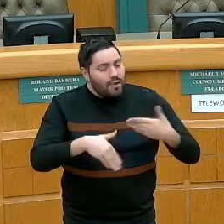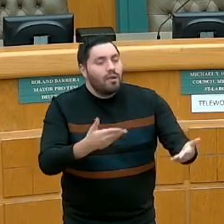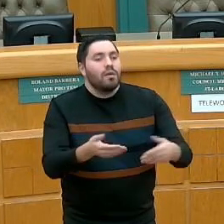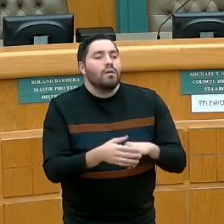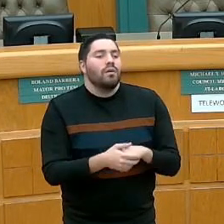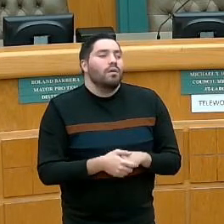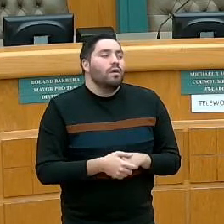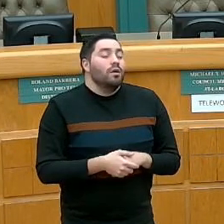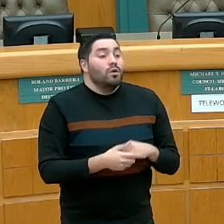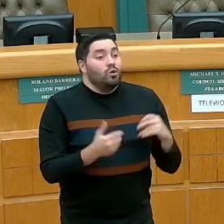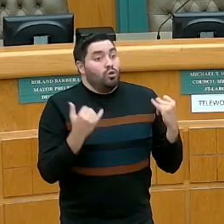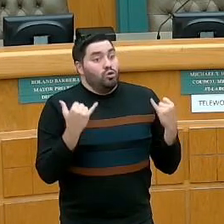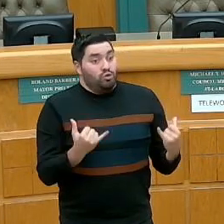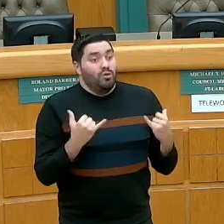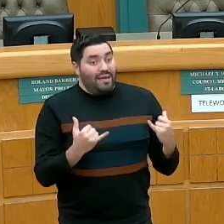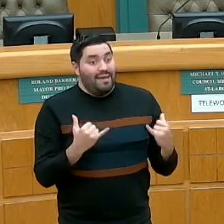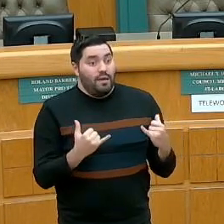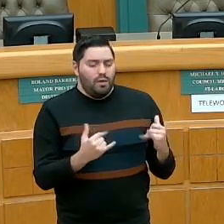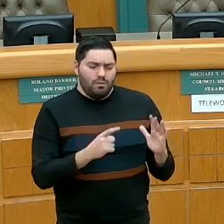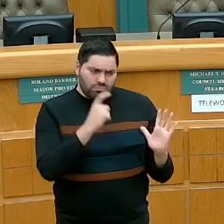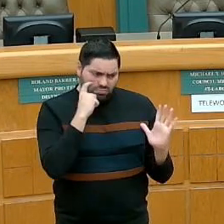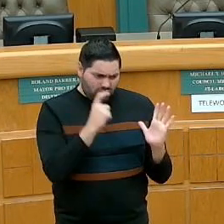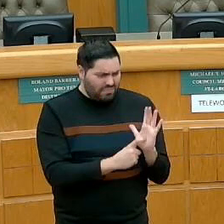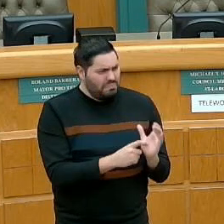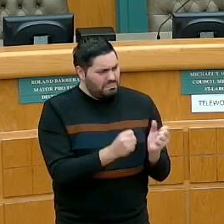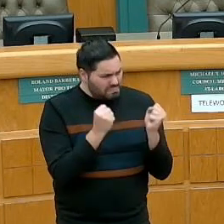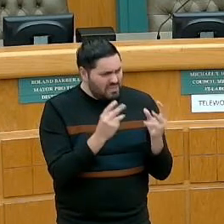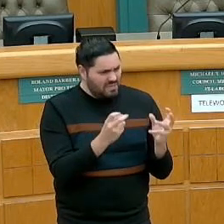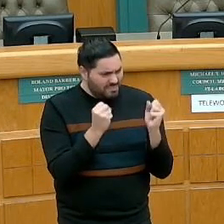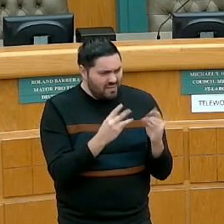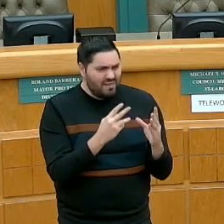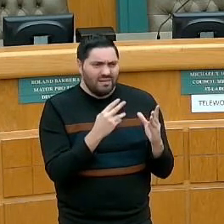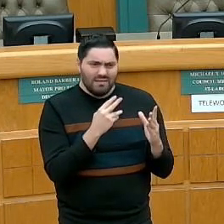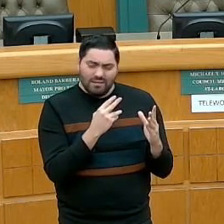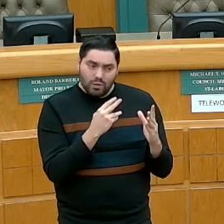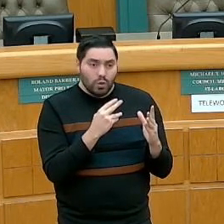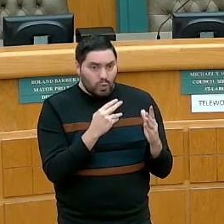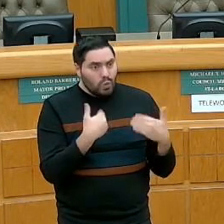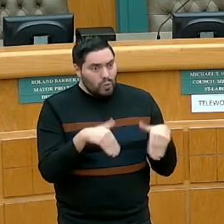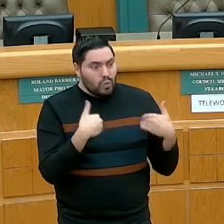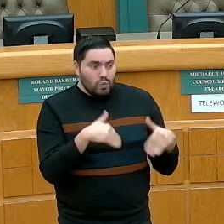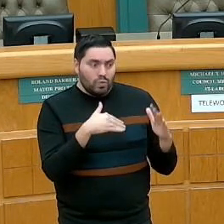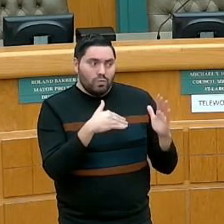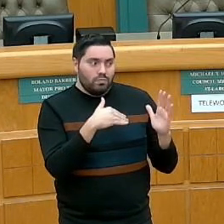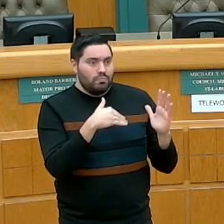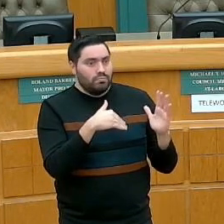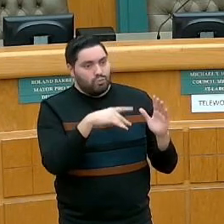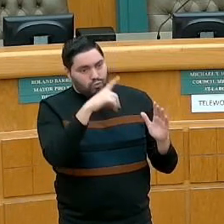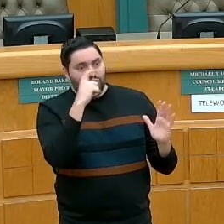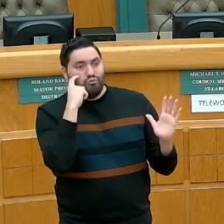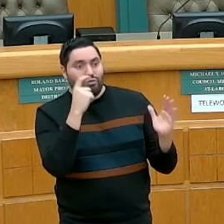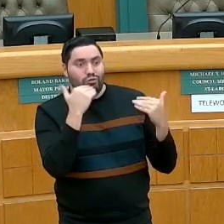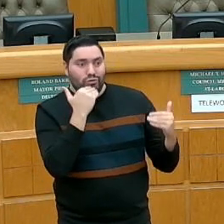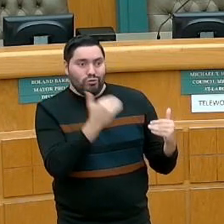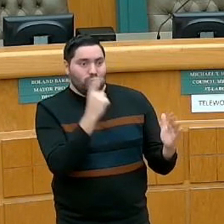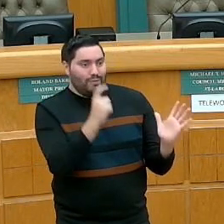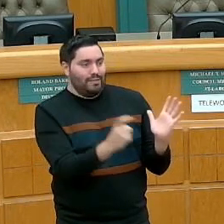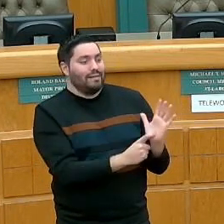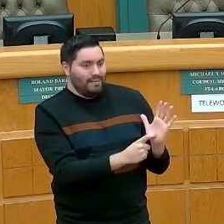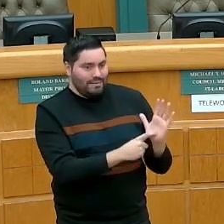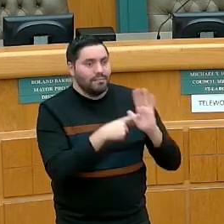They are today identifying several reputable models from across the world that have been used to model COVID